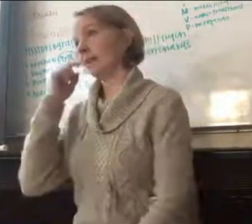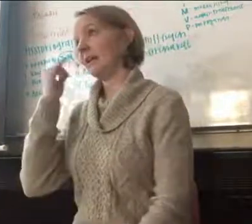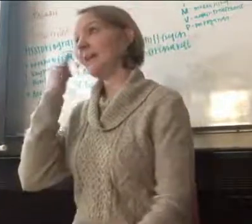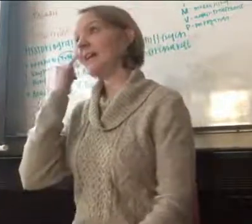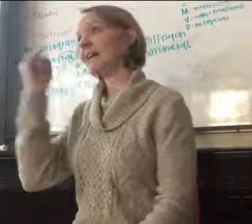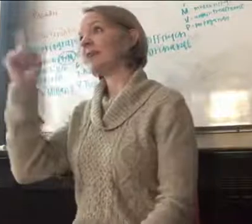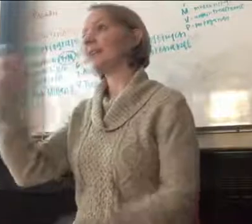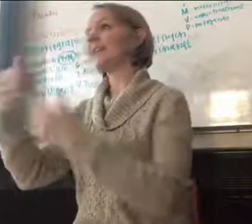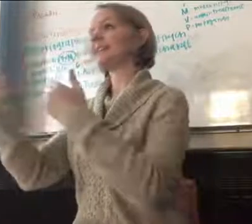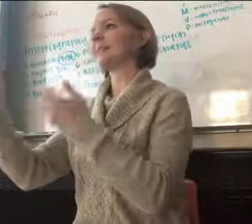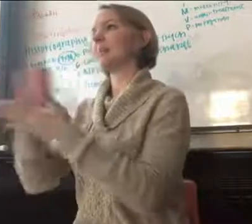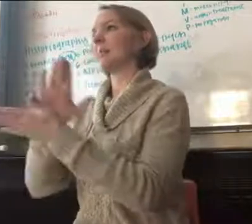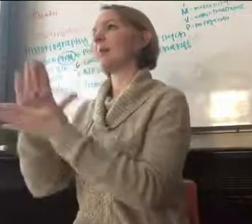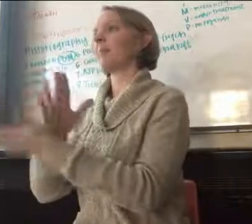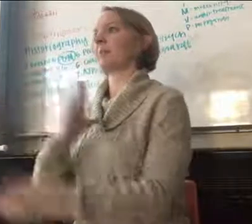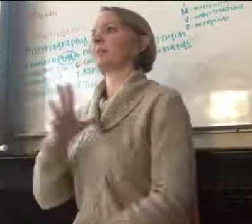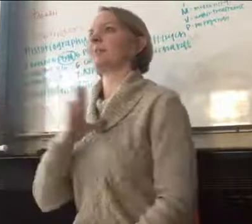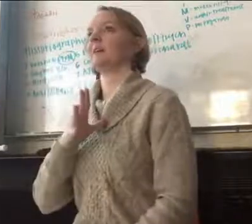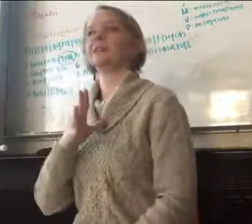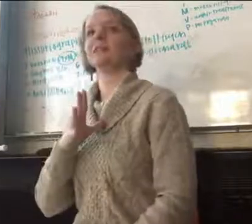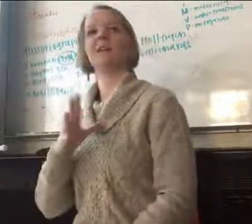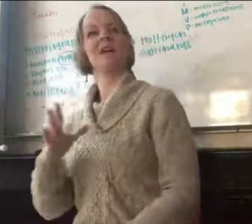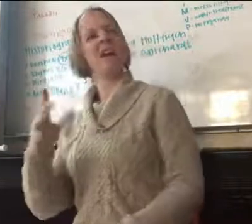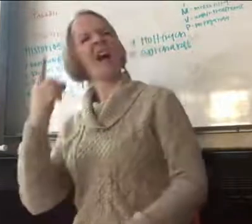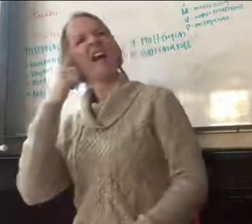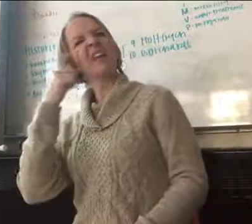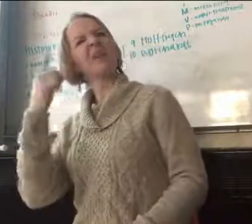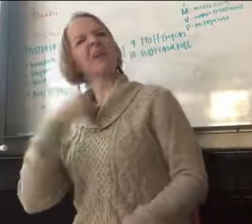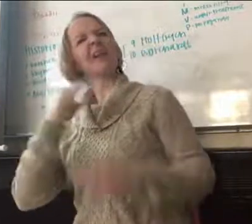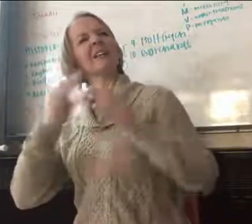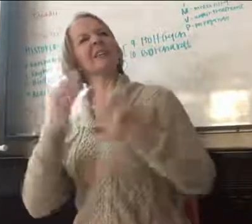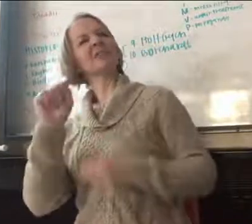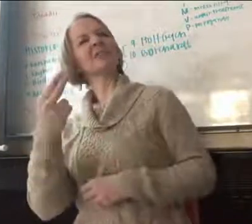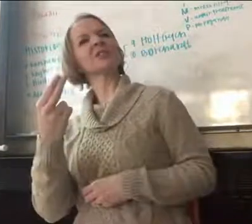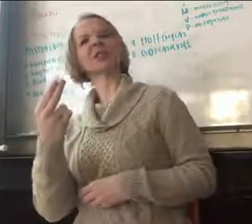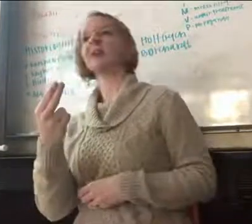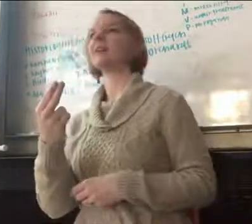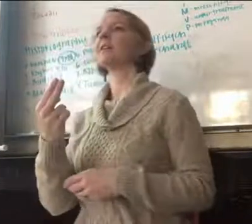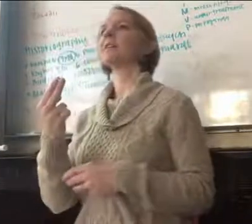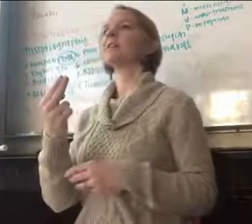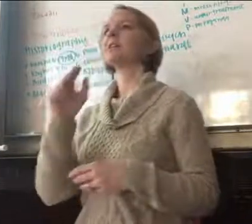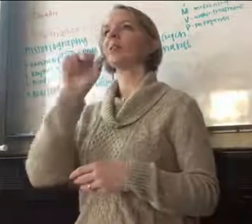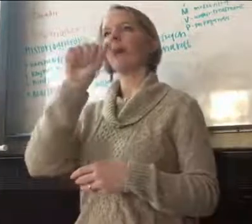we have class on Thursday? Not for mine. You have A Day on Thursday. So there's A.